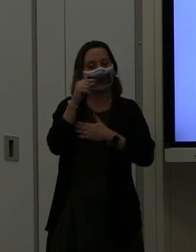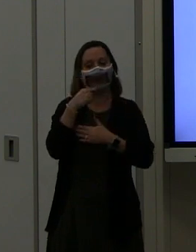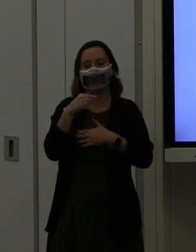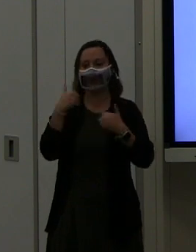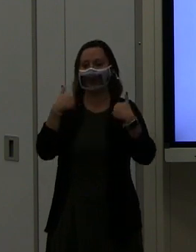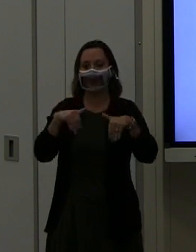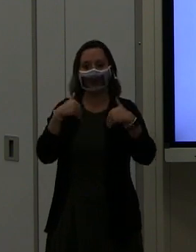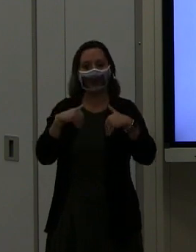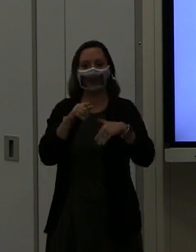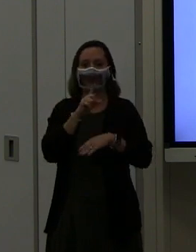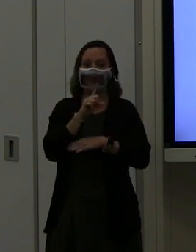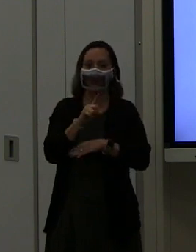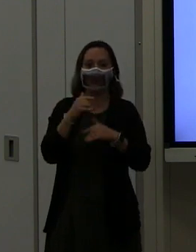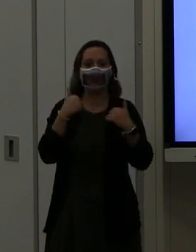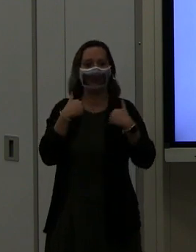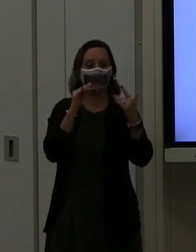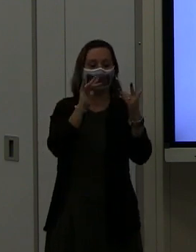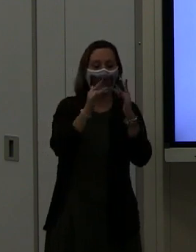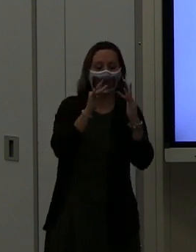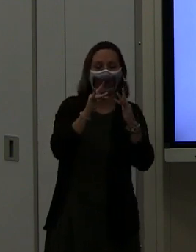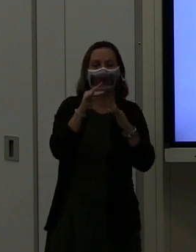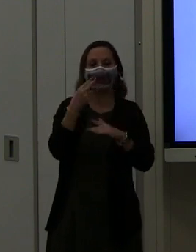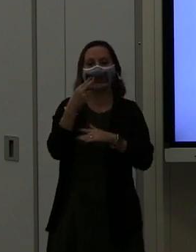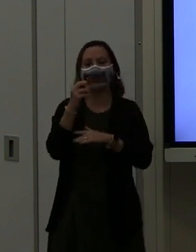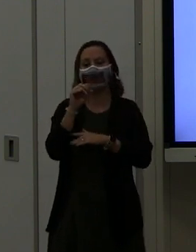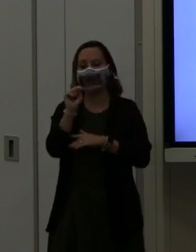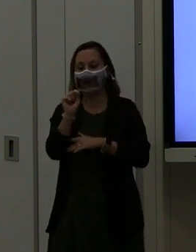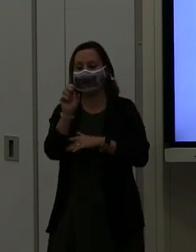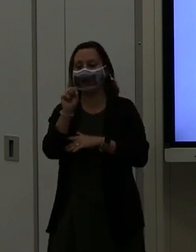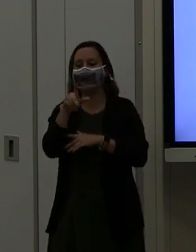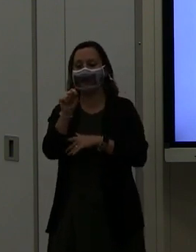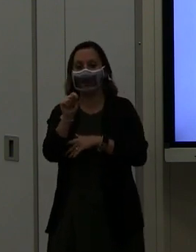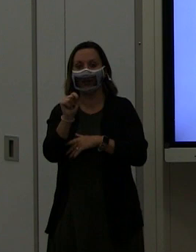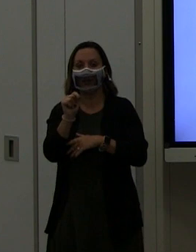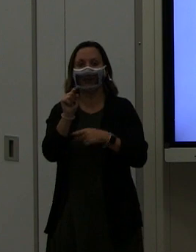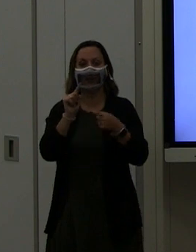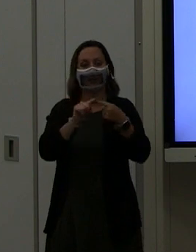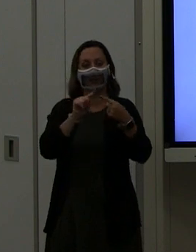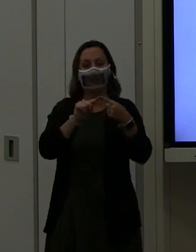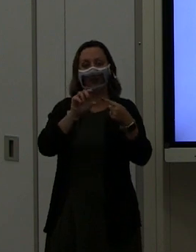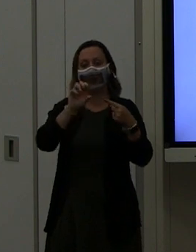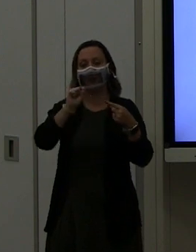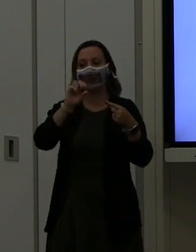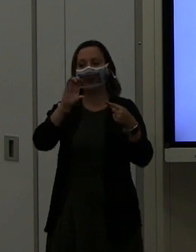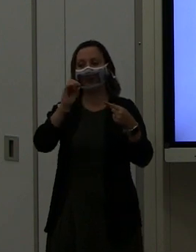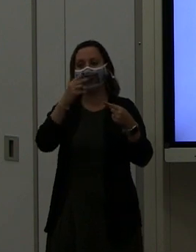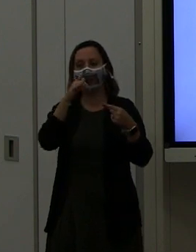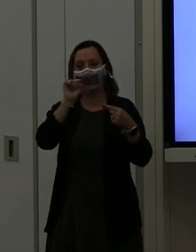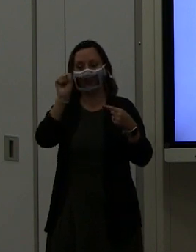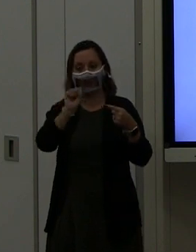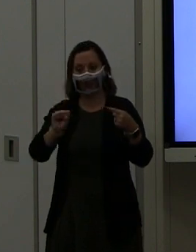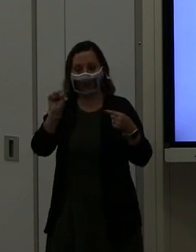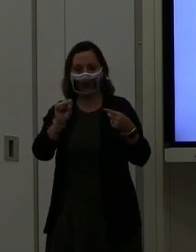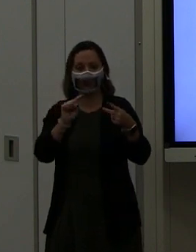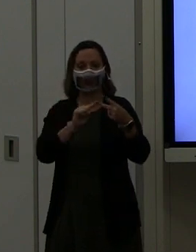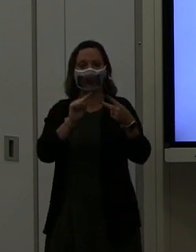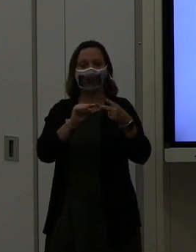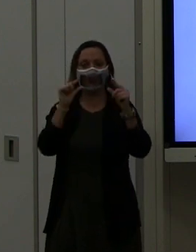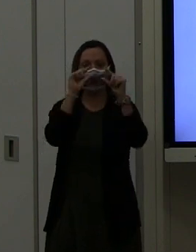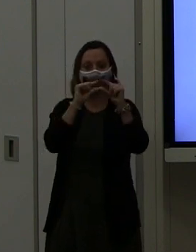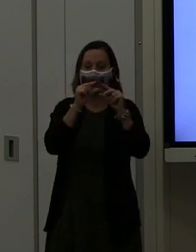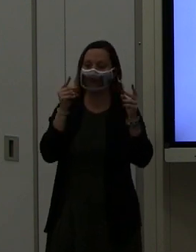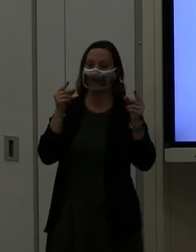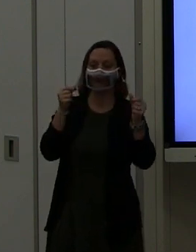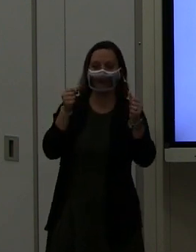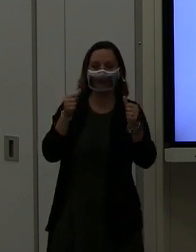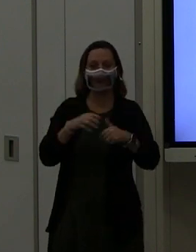making sure they had internet hotspots and then were logging into either Schoology or Google right off the bat. I think we